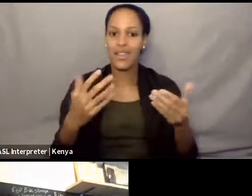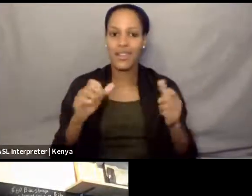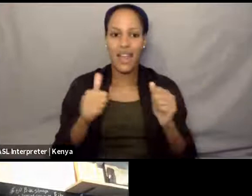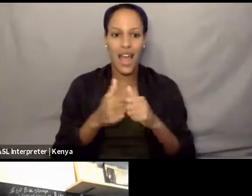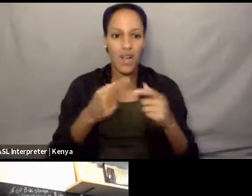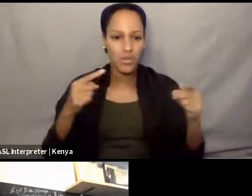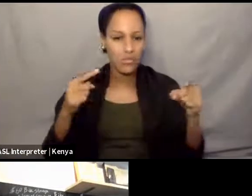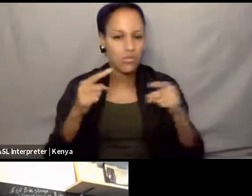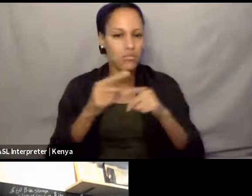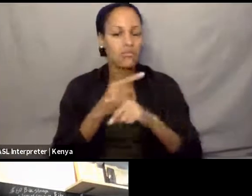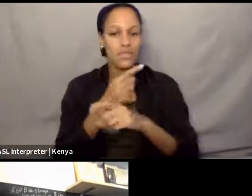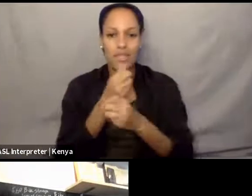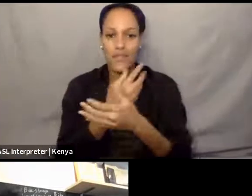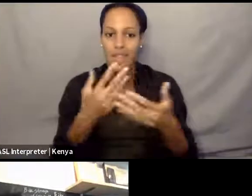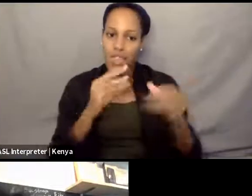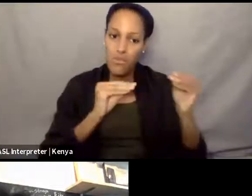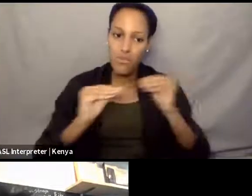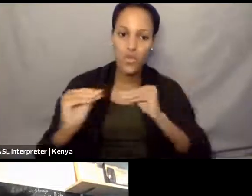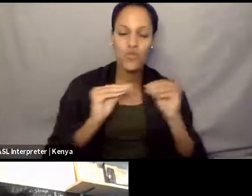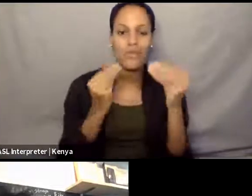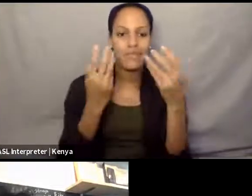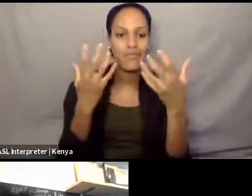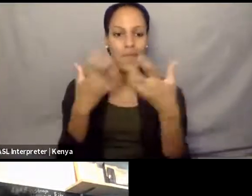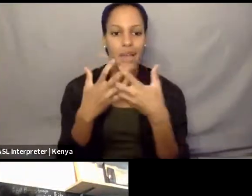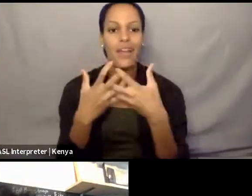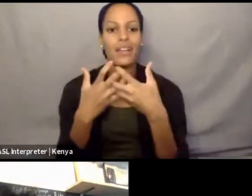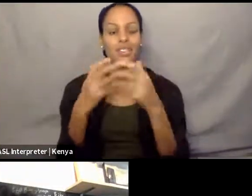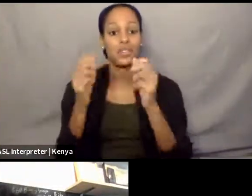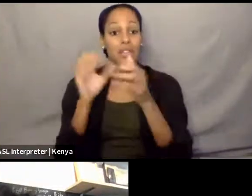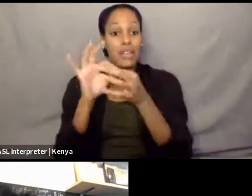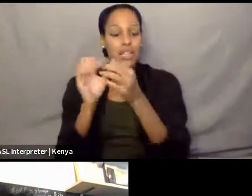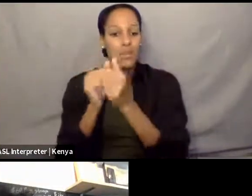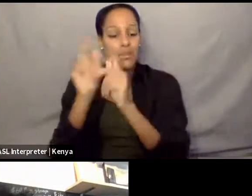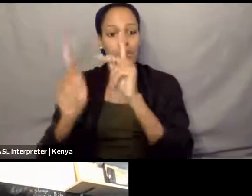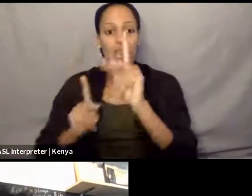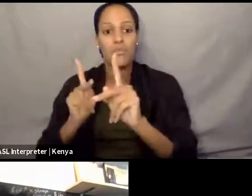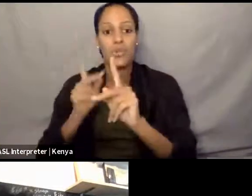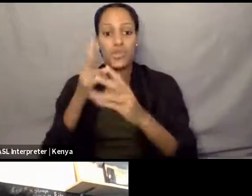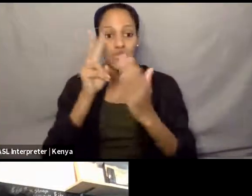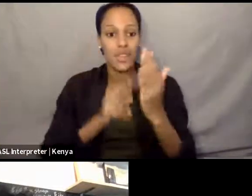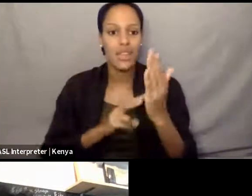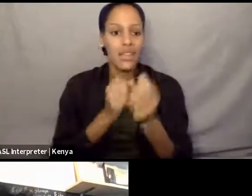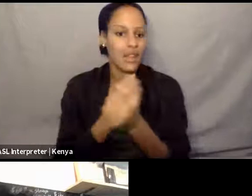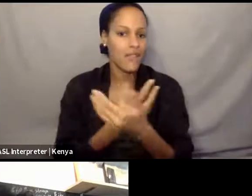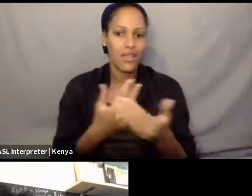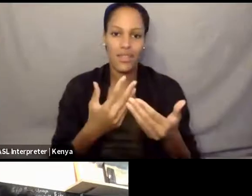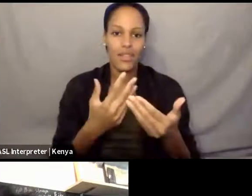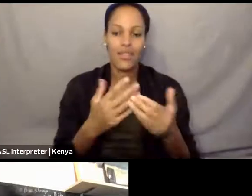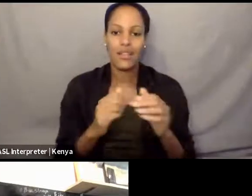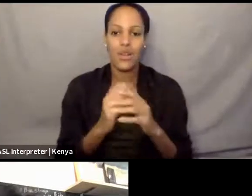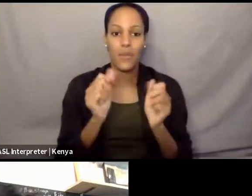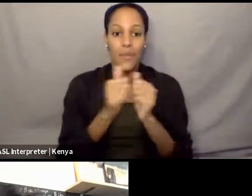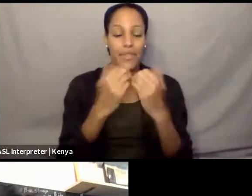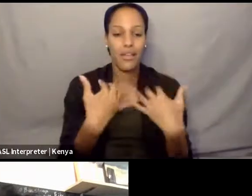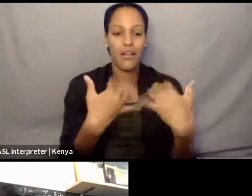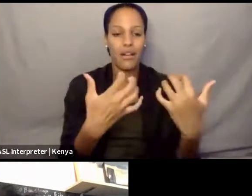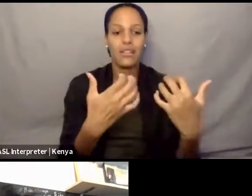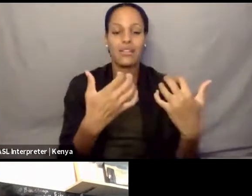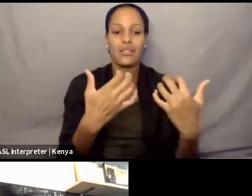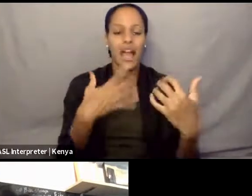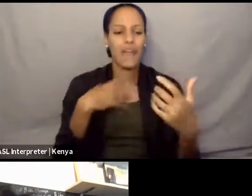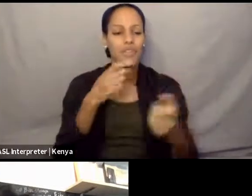the movements and the connections with the folks that you're reading to. And I was wondering about how that would translate into